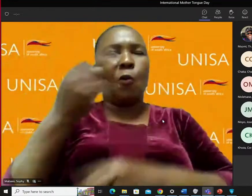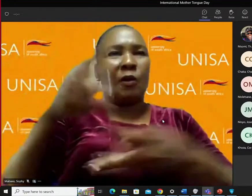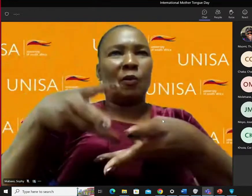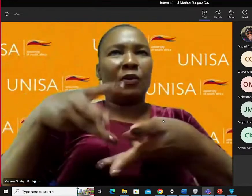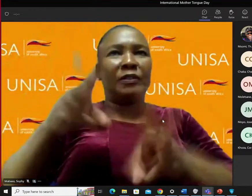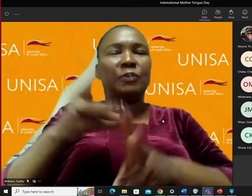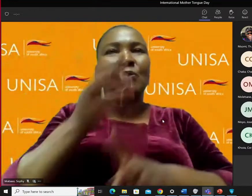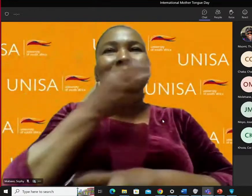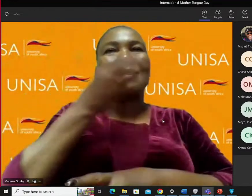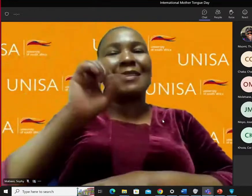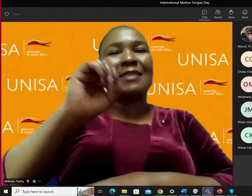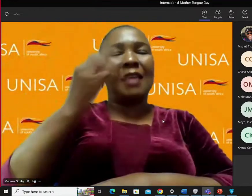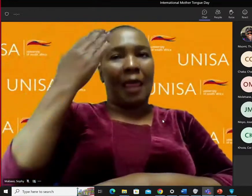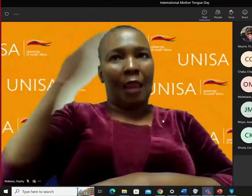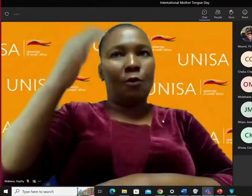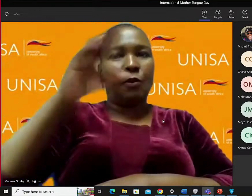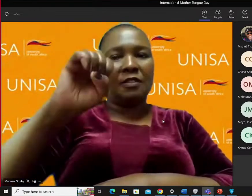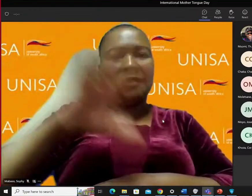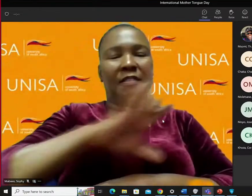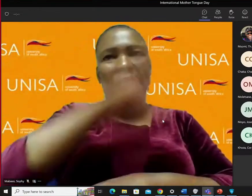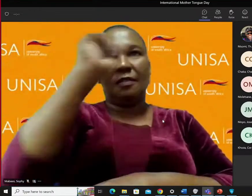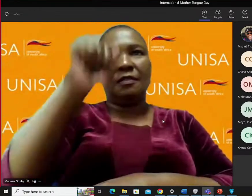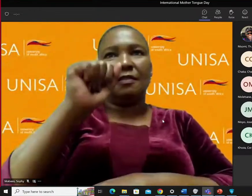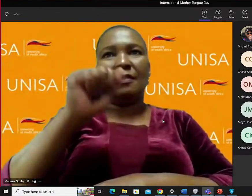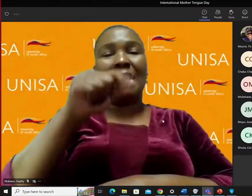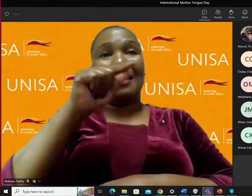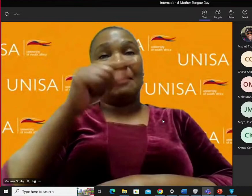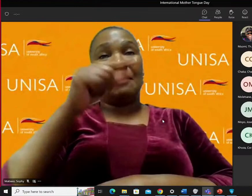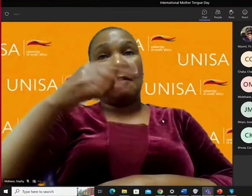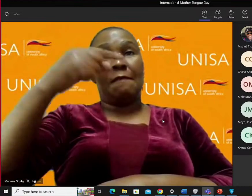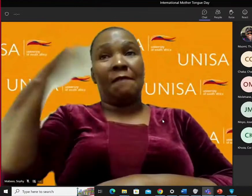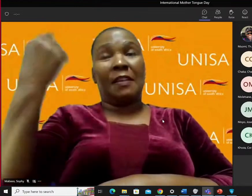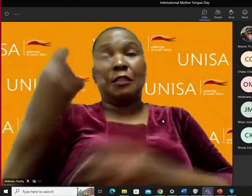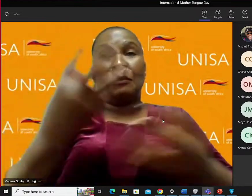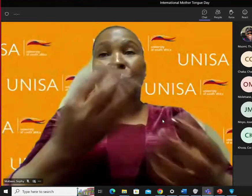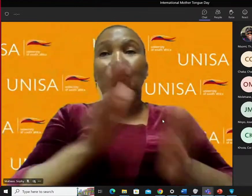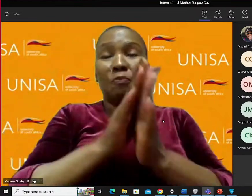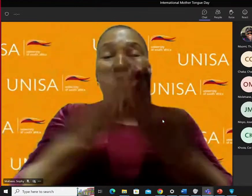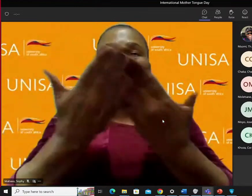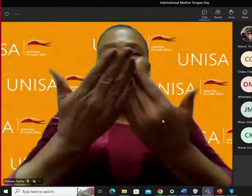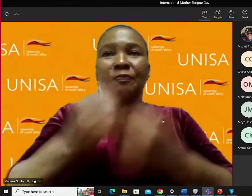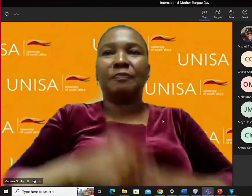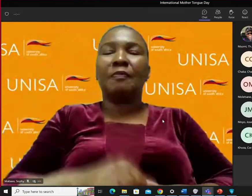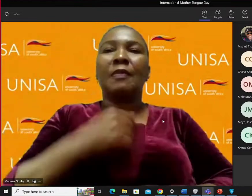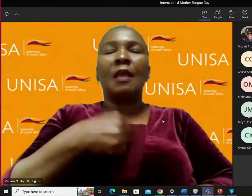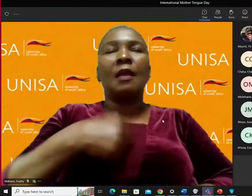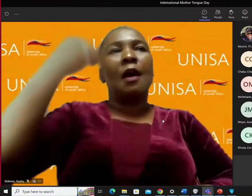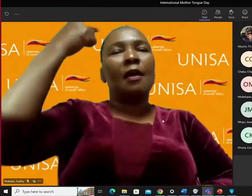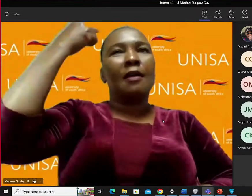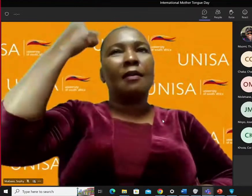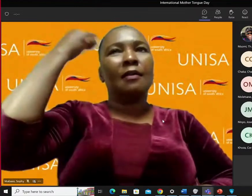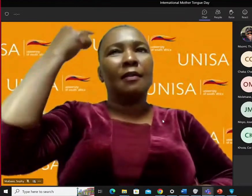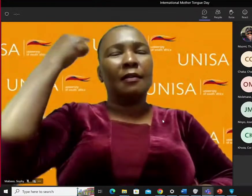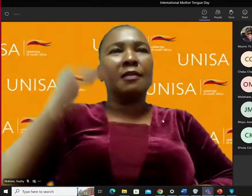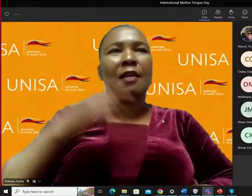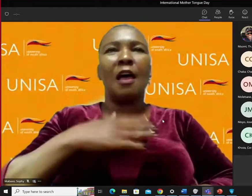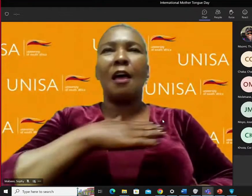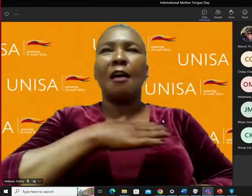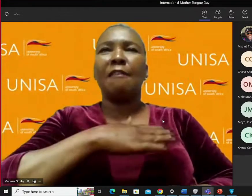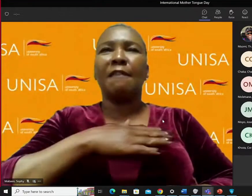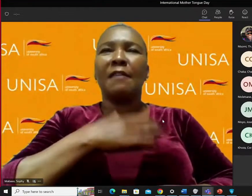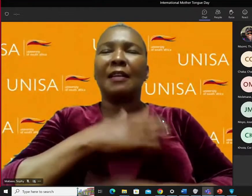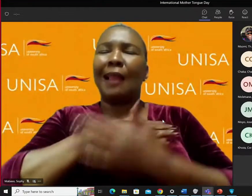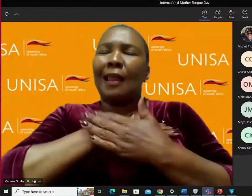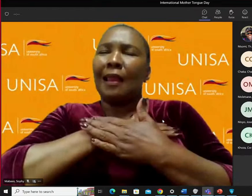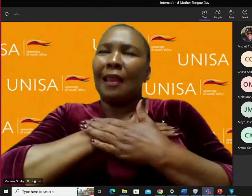Africa. That was my first book. And I think I fell so in love with